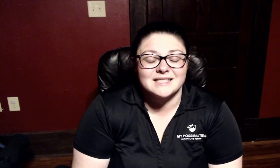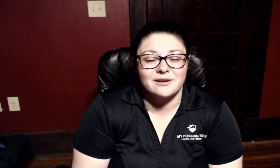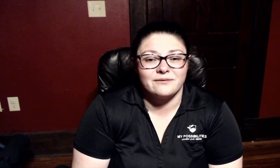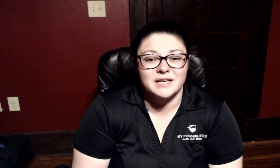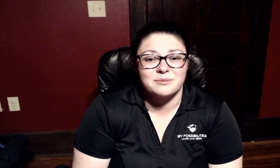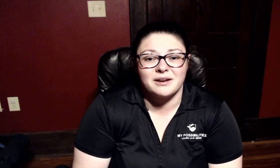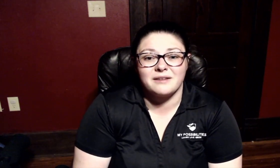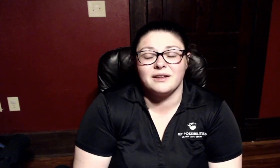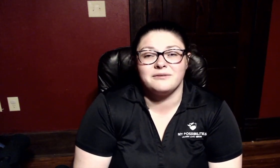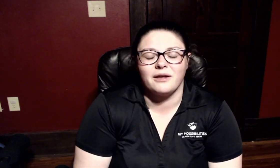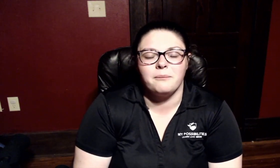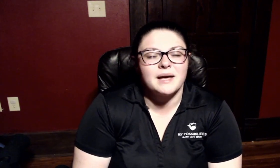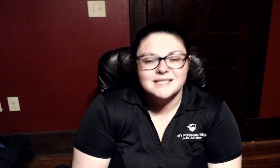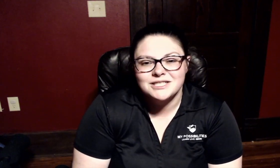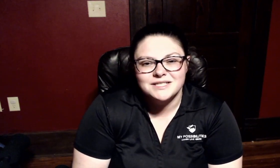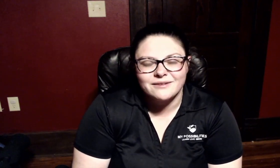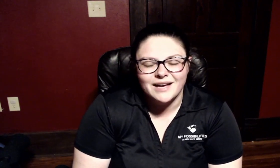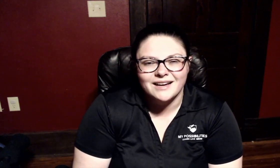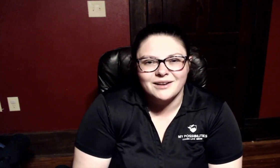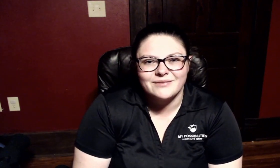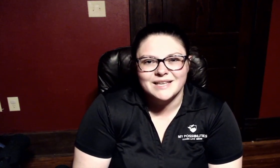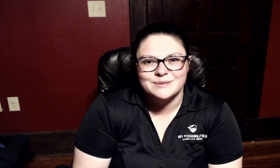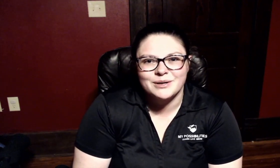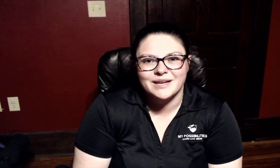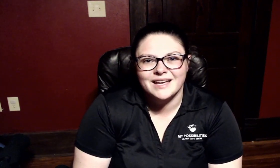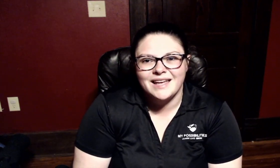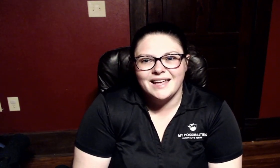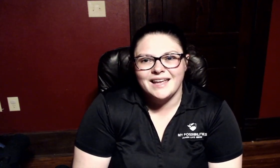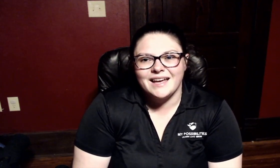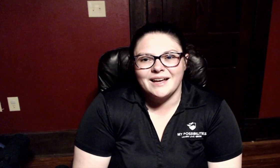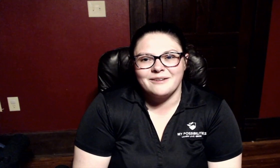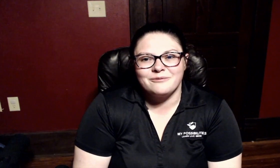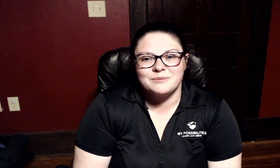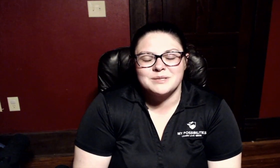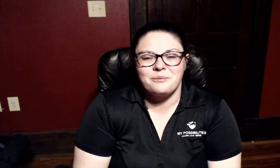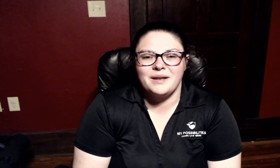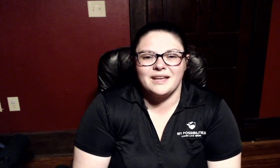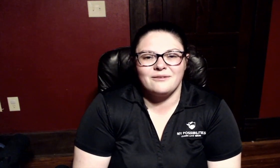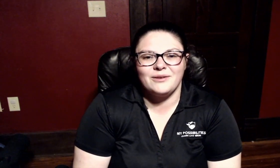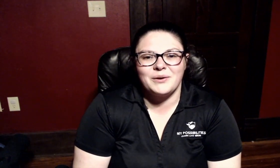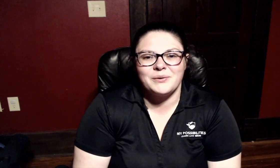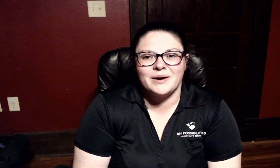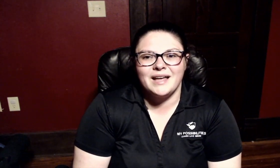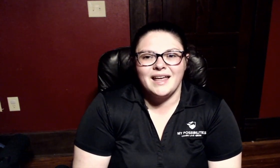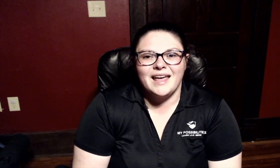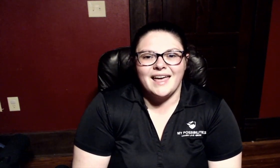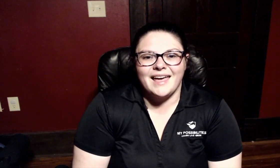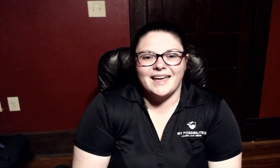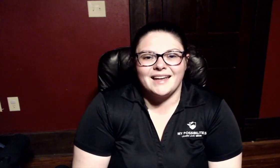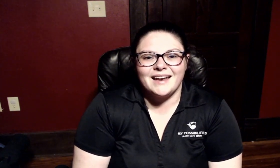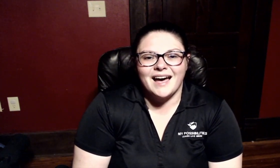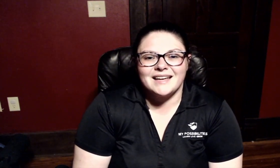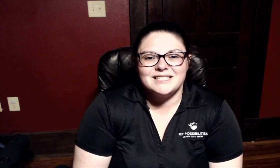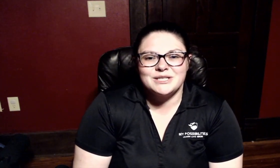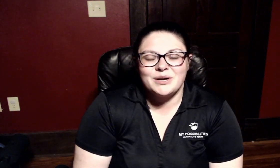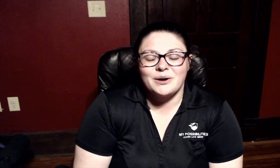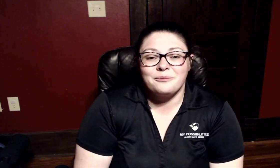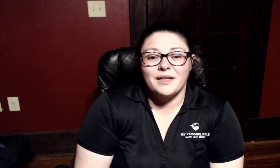on Facebook. I've loved all the messages I've gotten on Facebook from so many of you. And I just hope that